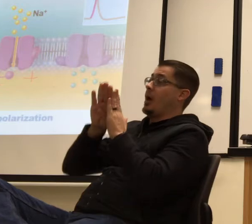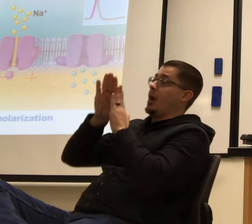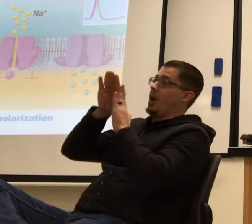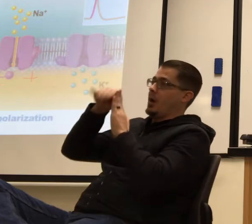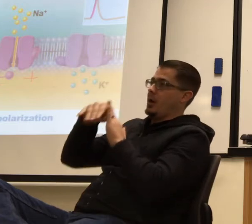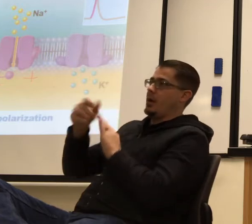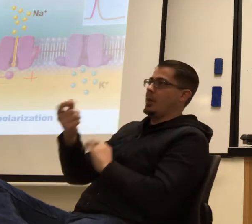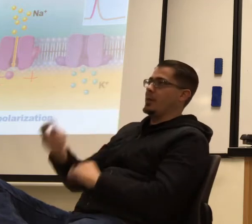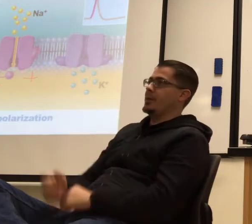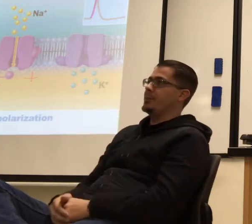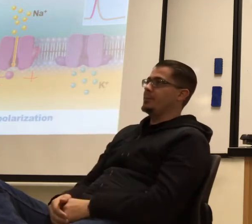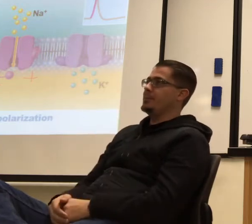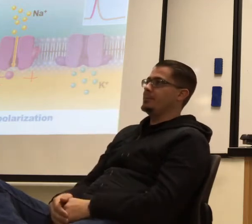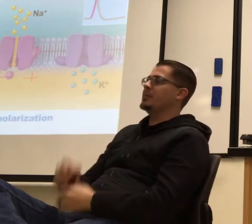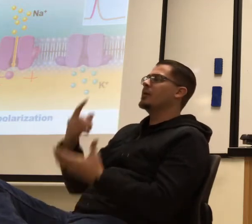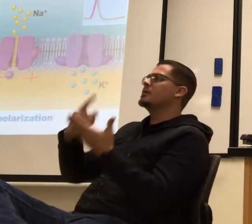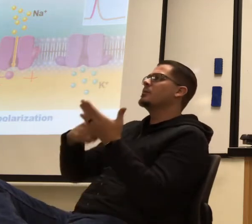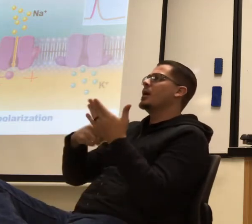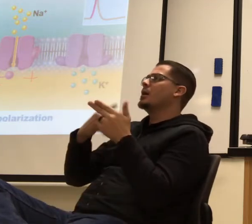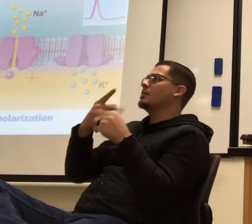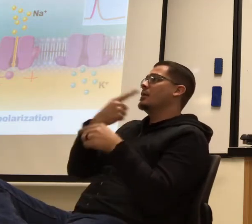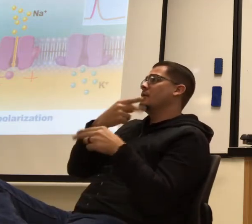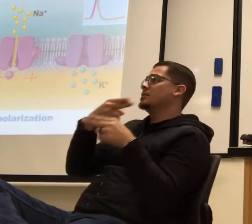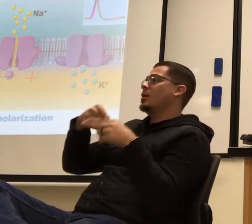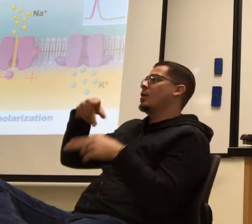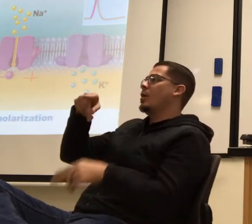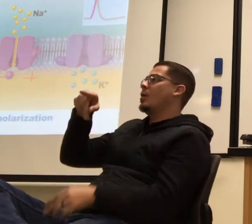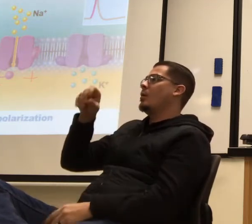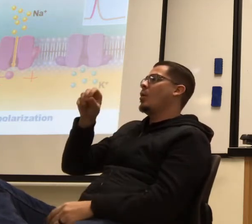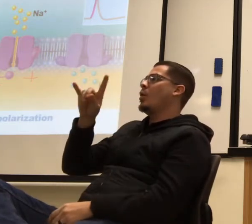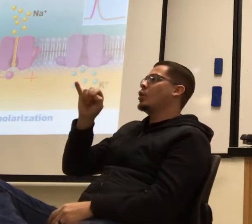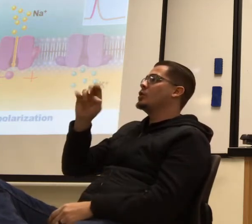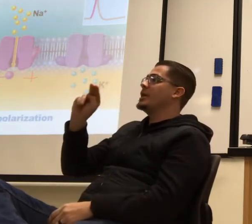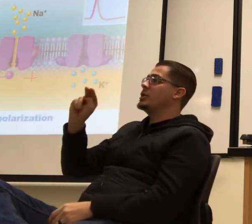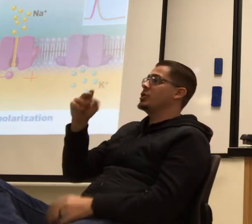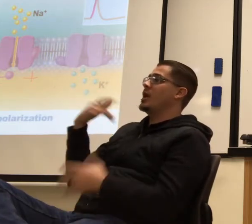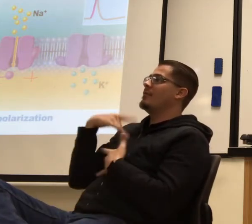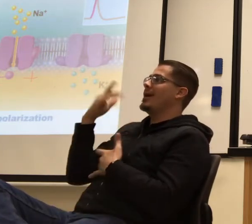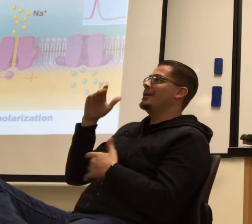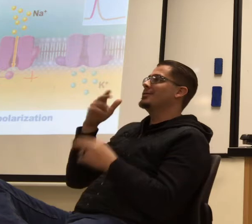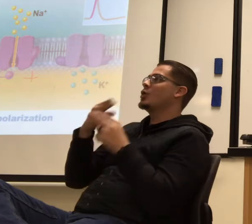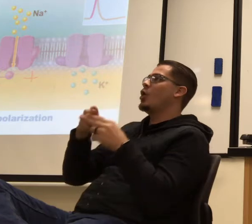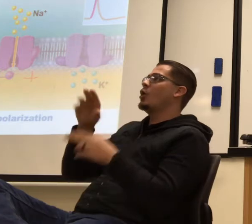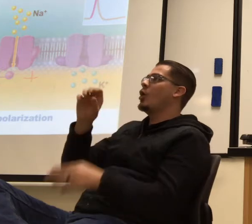Okay, so that's why sometimes people call this depolarization event the overshoot.